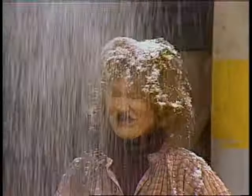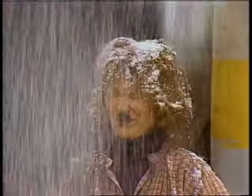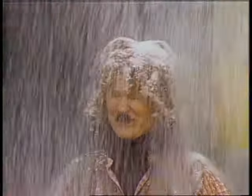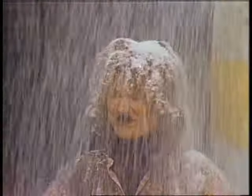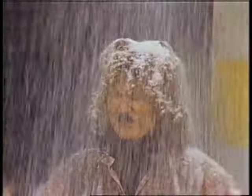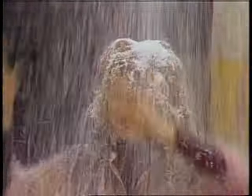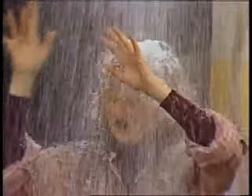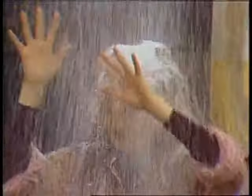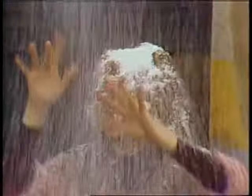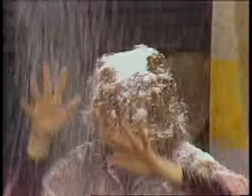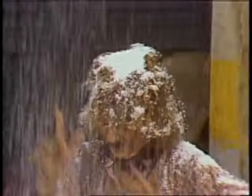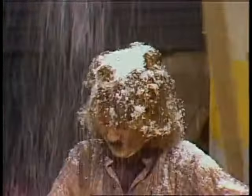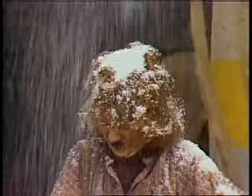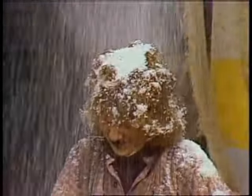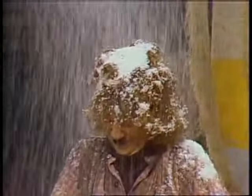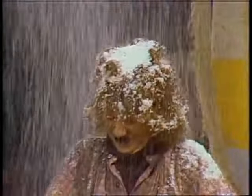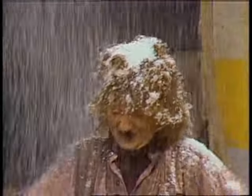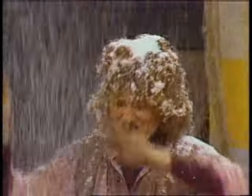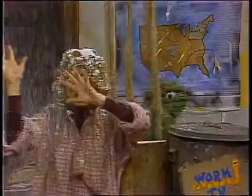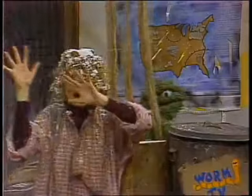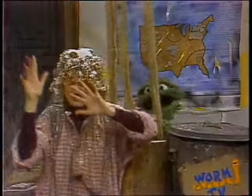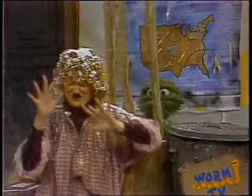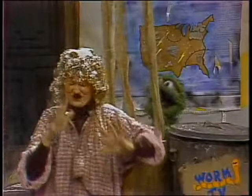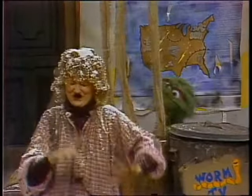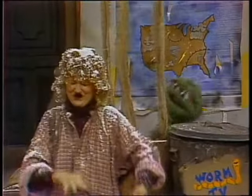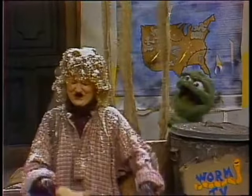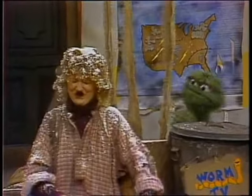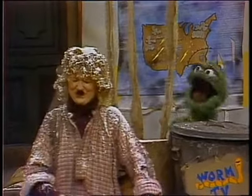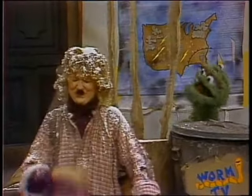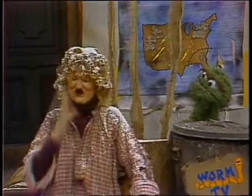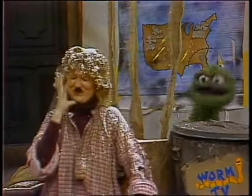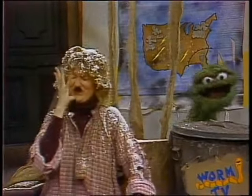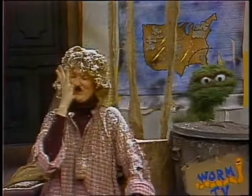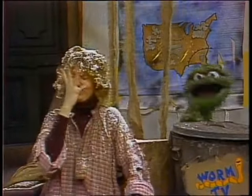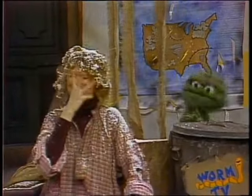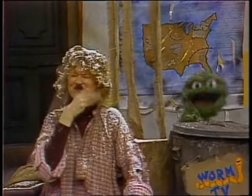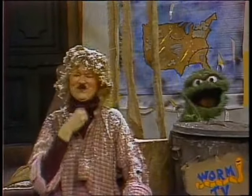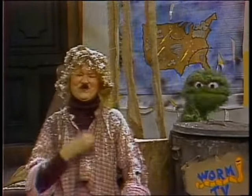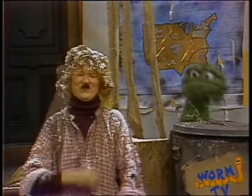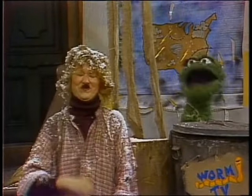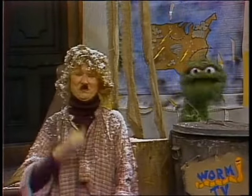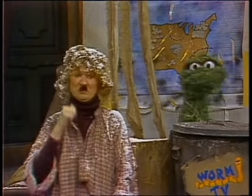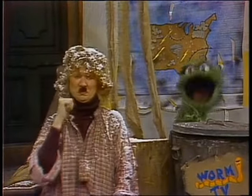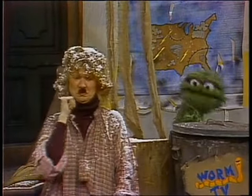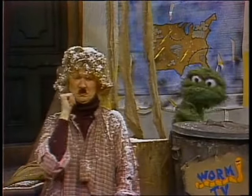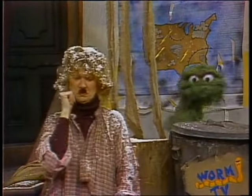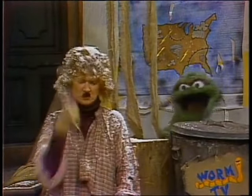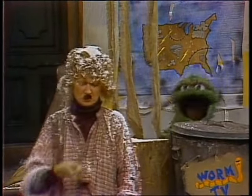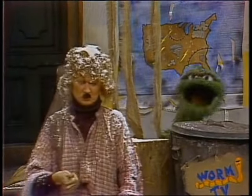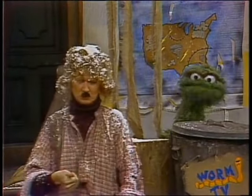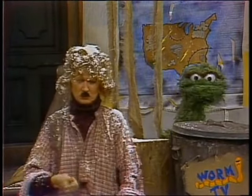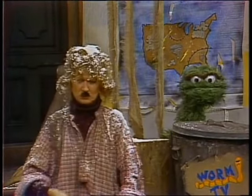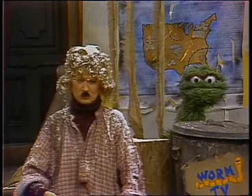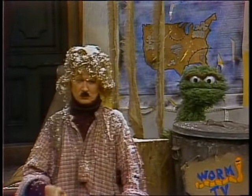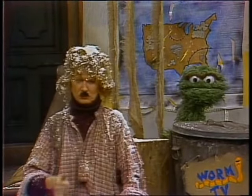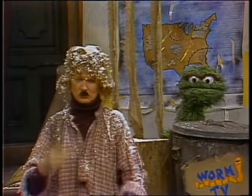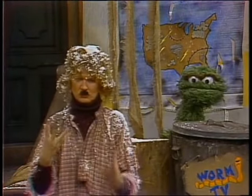flakes falling all over everything. Isn't that beautiful? Yes, and tomorrow there'll be slush. Did you